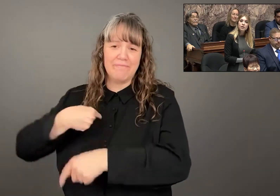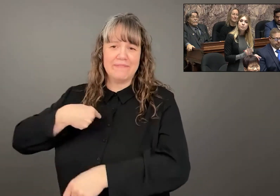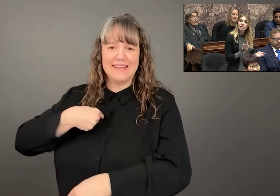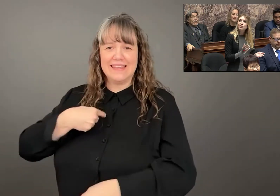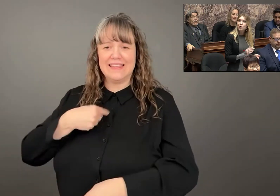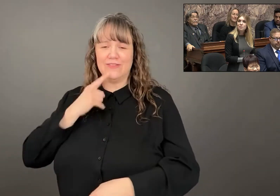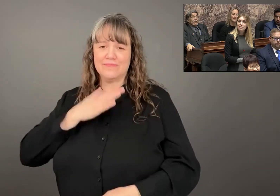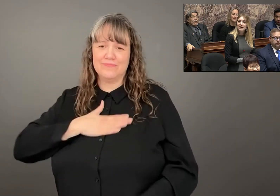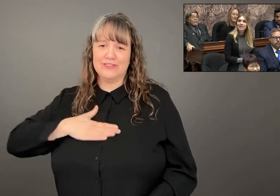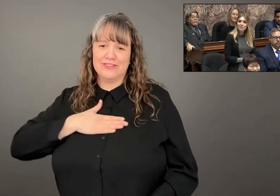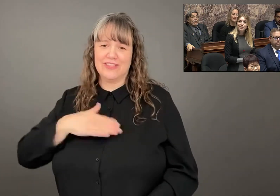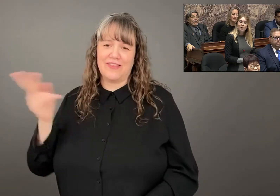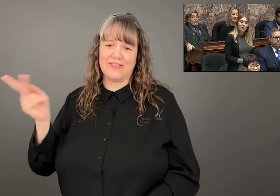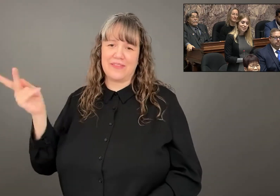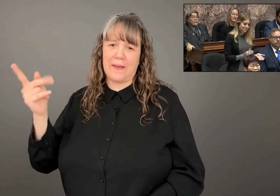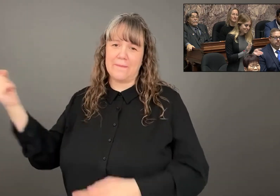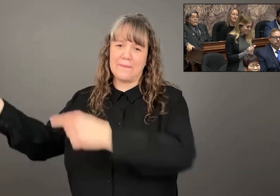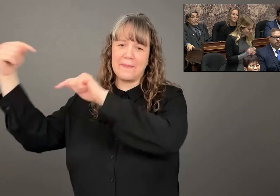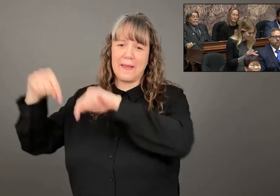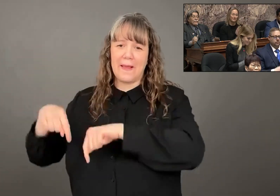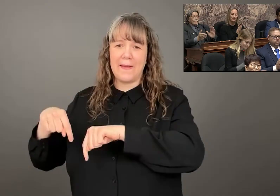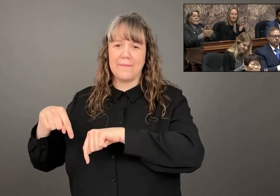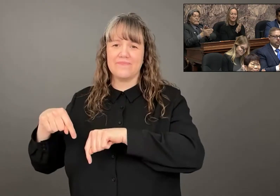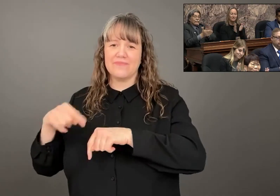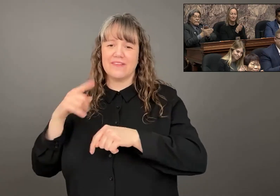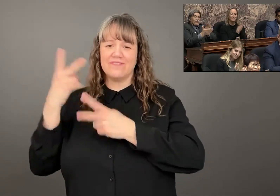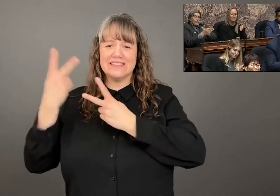So please join me in making them feel welcome.